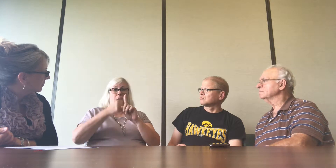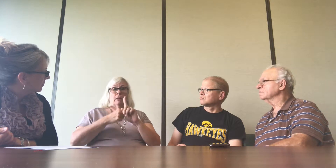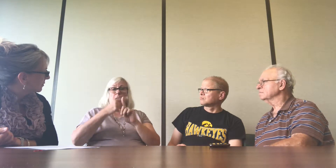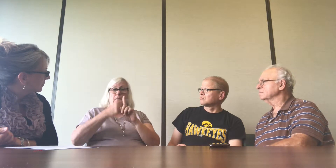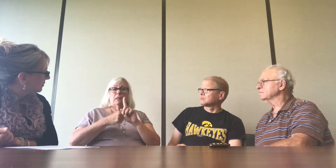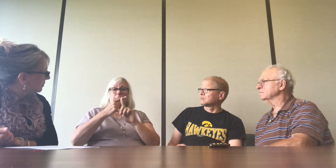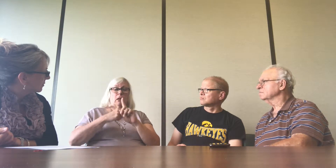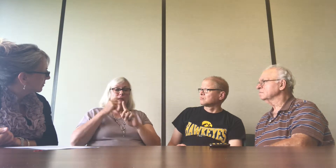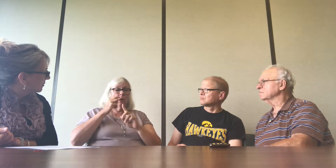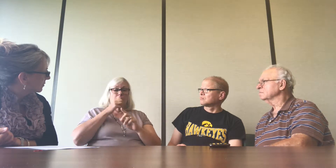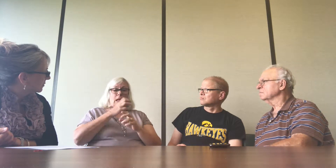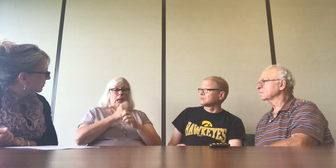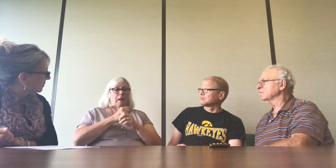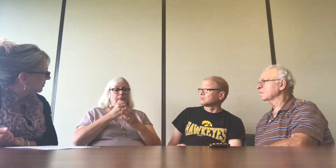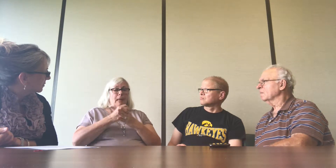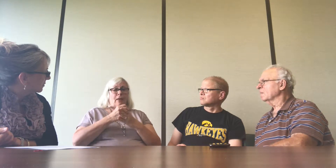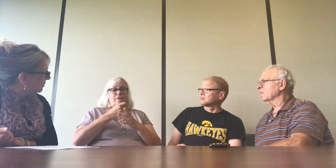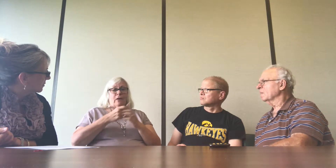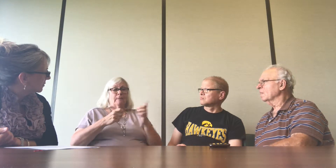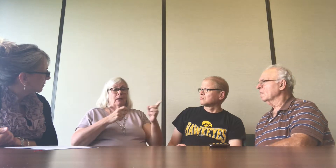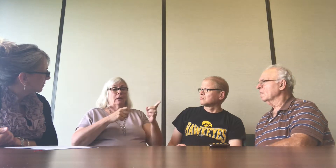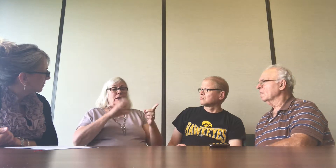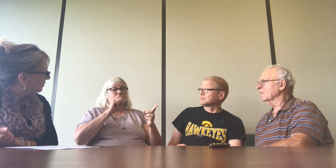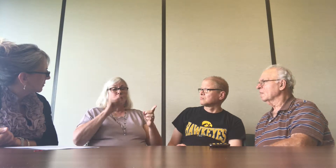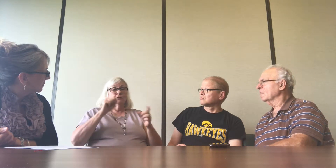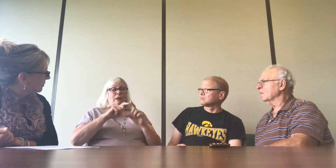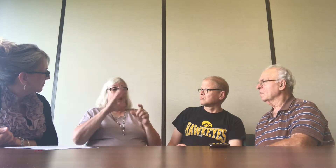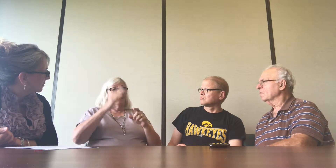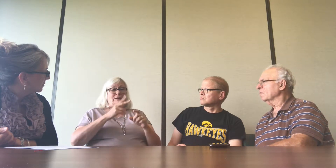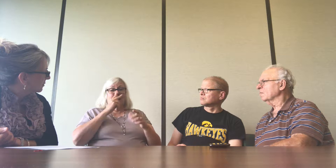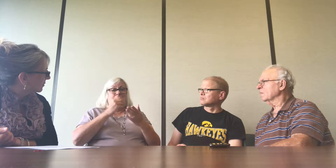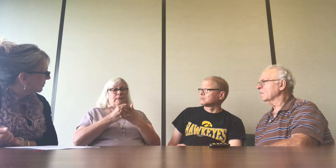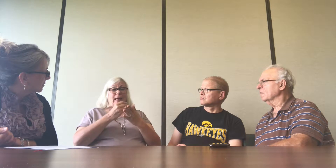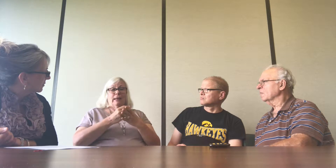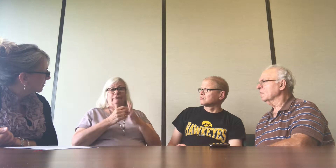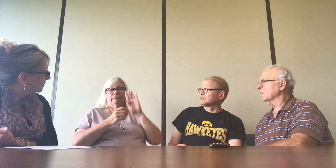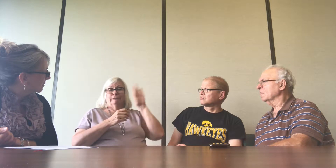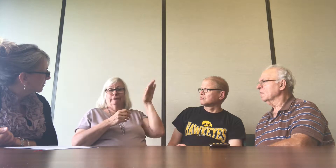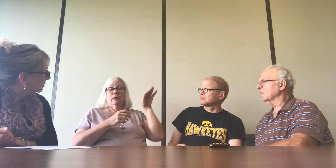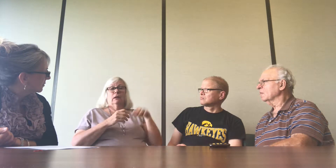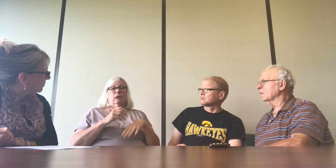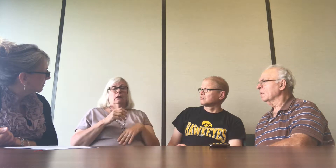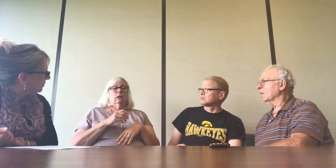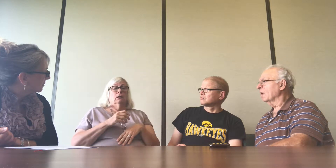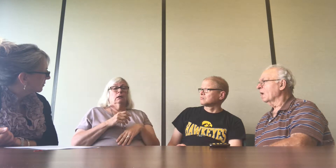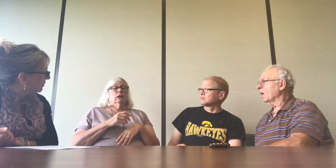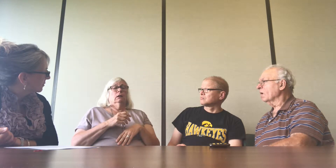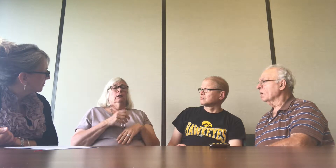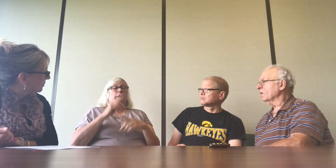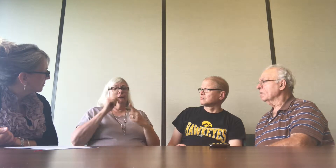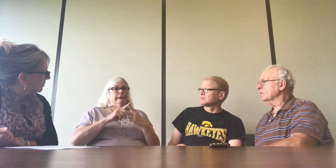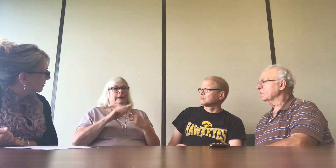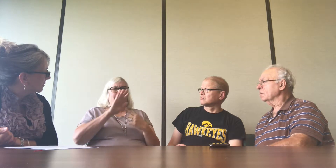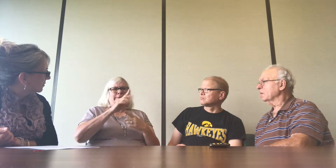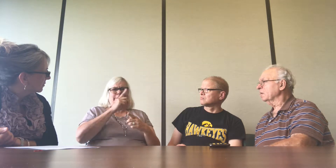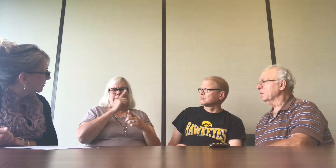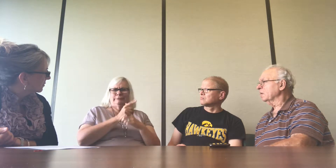that he could earn money for food and for to put gas in his car, but he